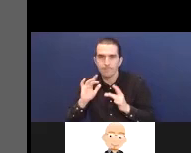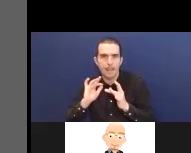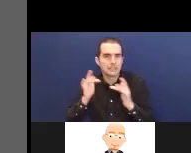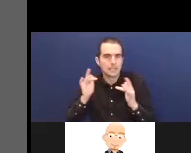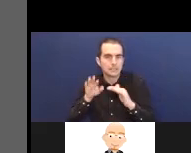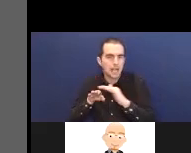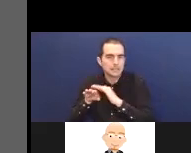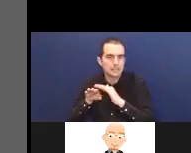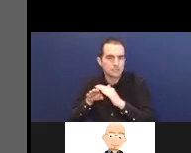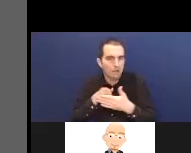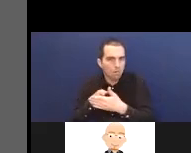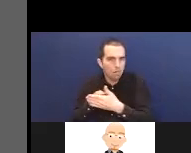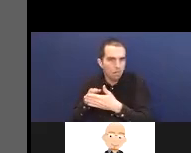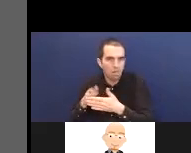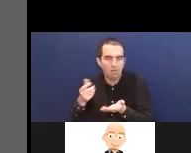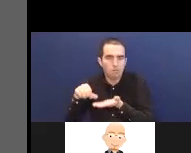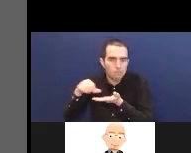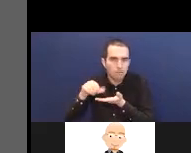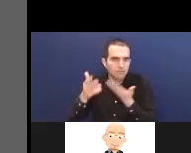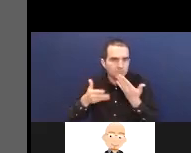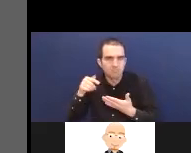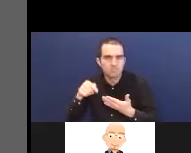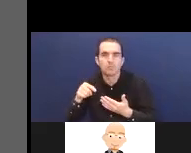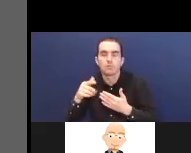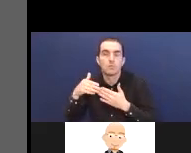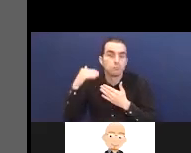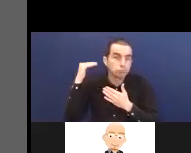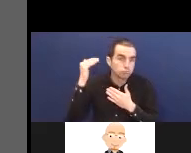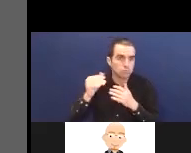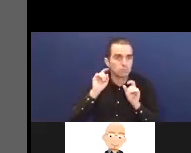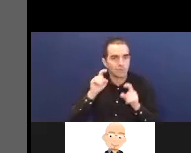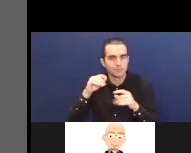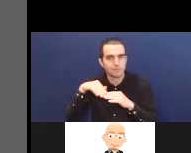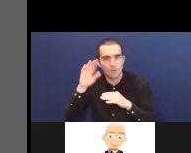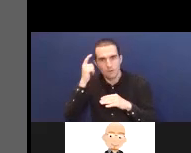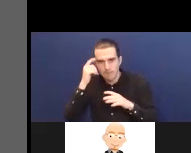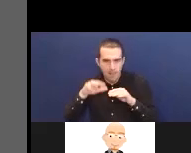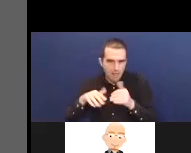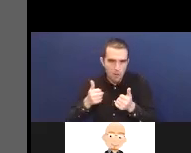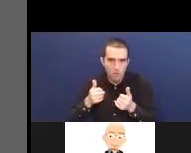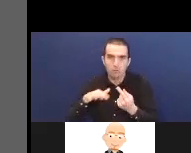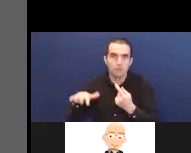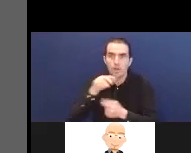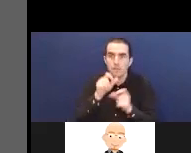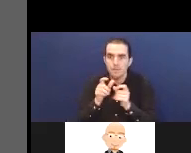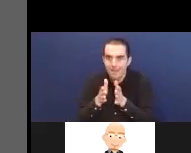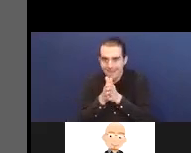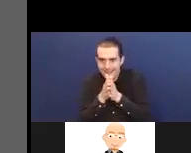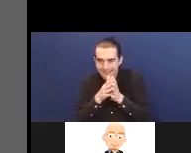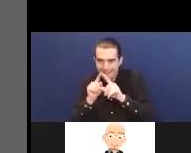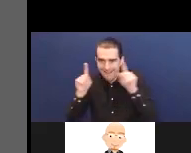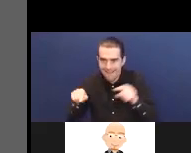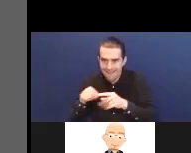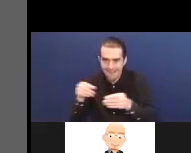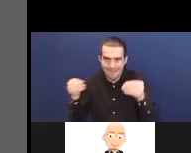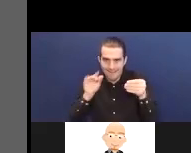children. But still, it might not be the best solution for children to spend too much time on screens. So that would